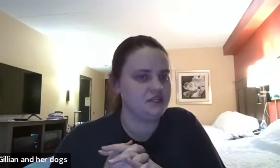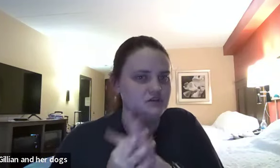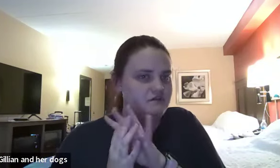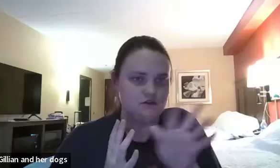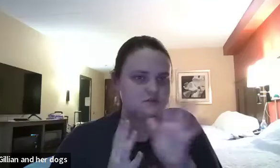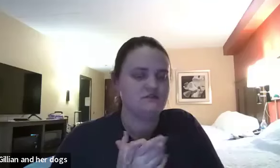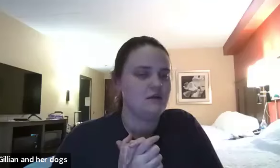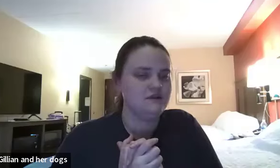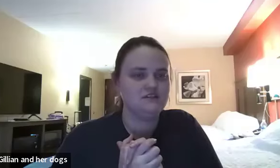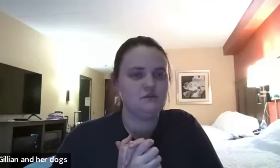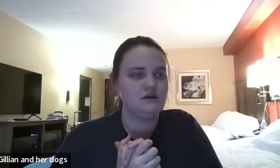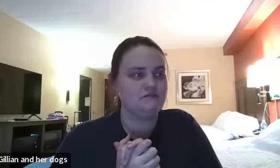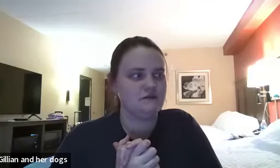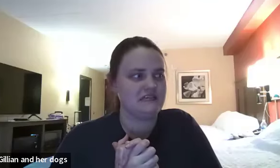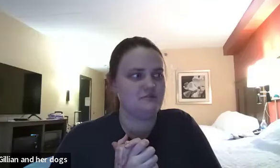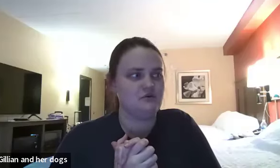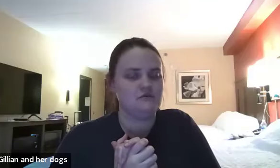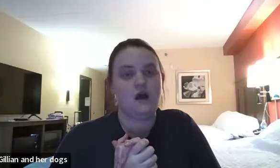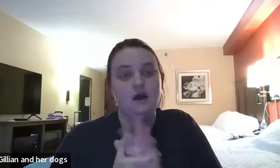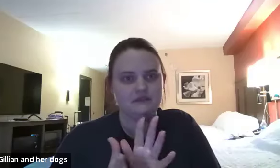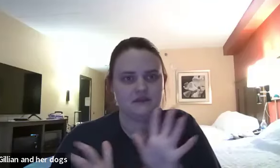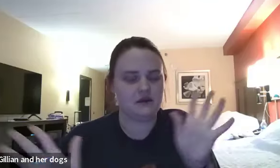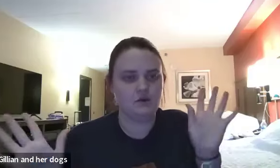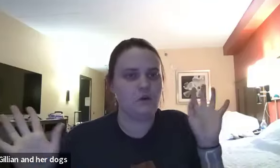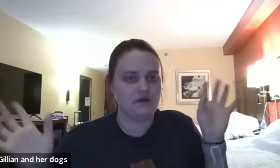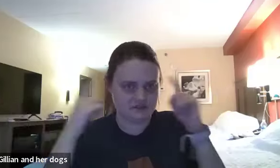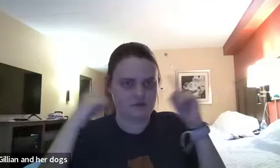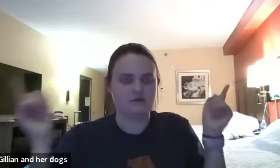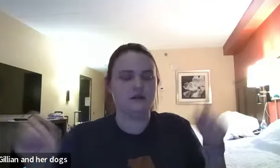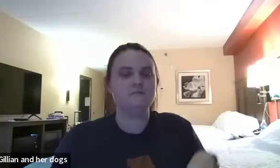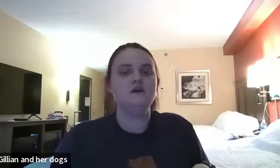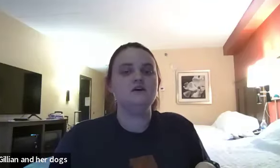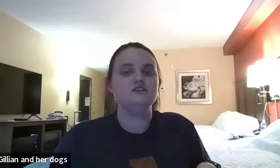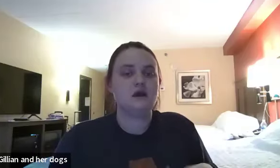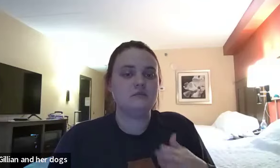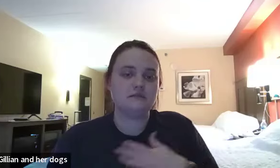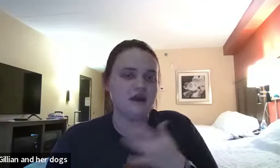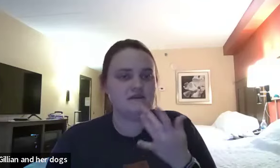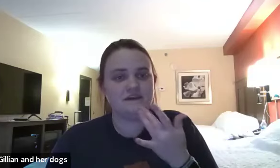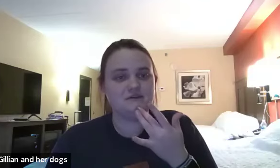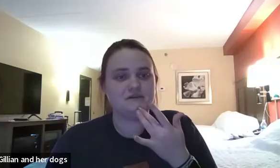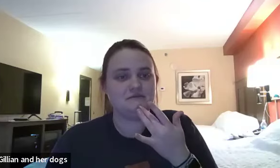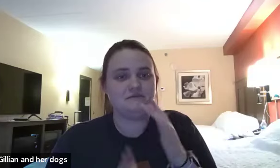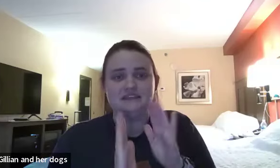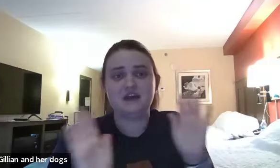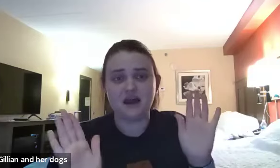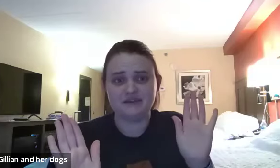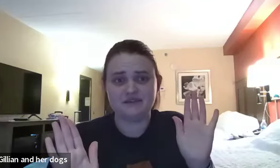sure you fingerspell. So I'm going to do one, for example, The Hobbit. I don't know why that's in my mind right now. So I'd be like, my favorite, it's not my favorite